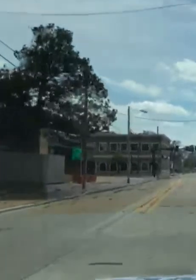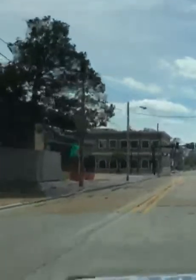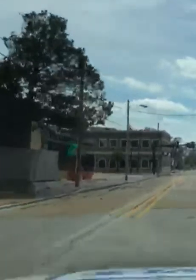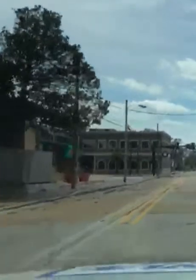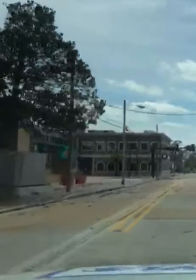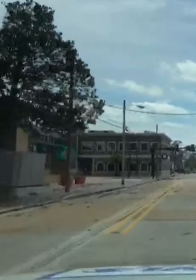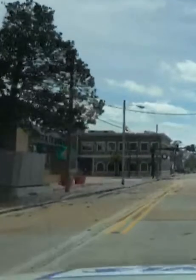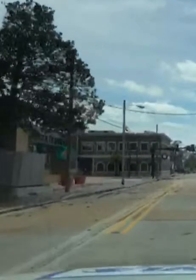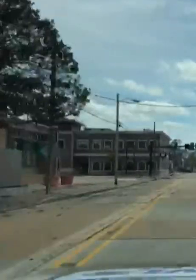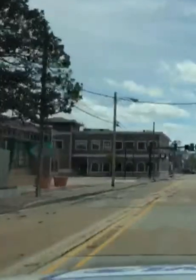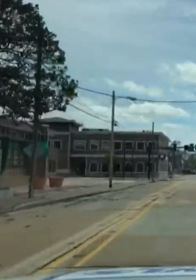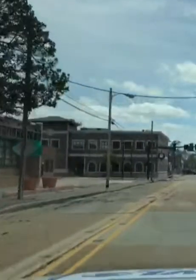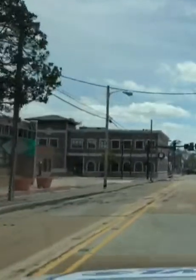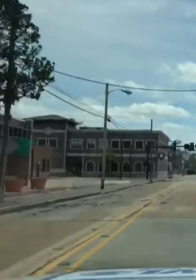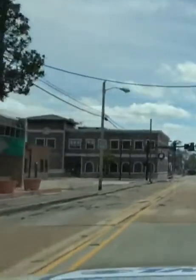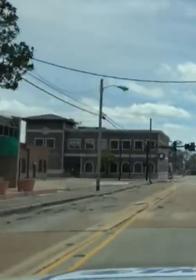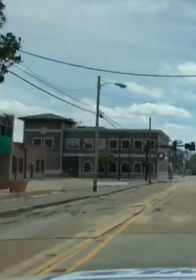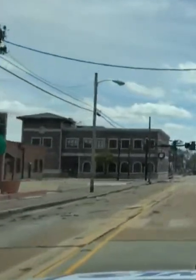Because we didn't eat yesterday.